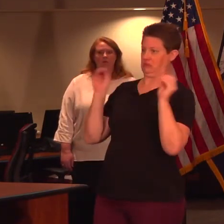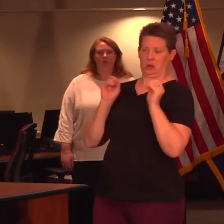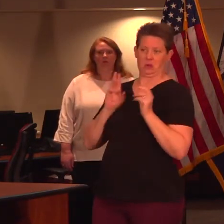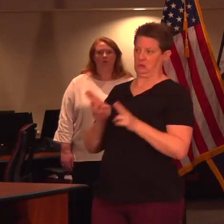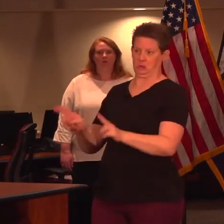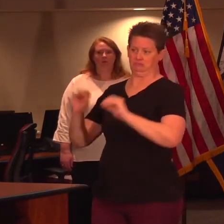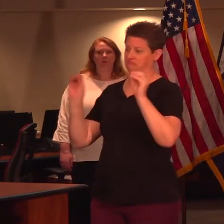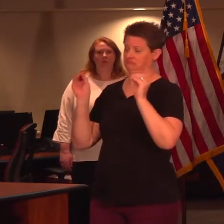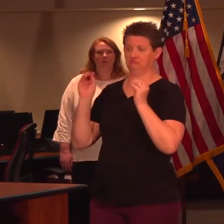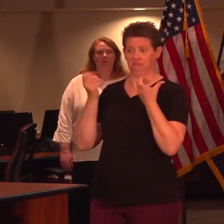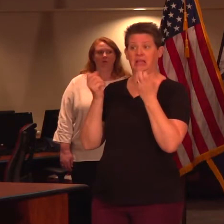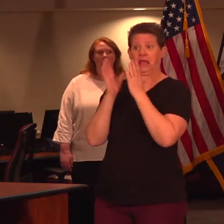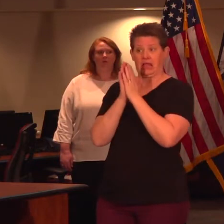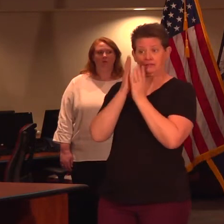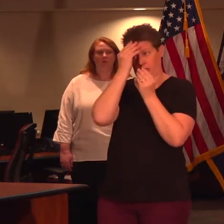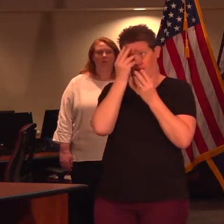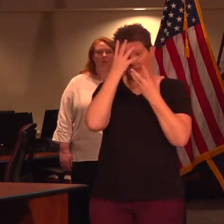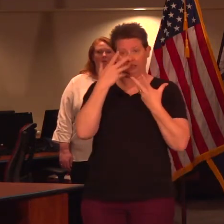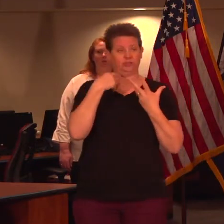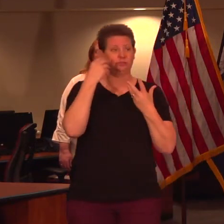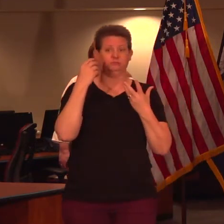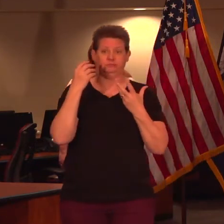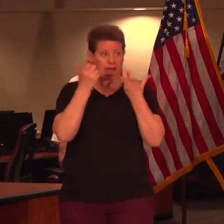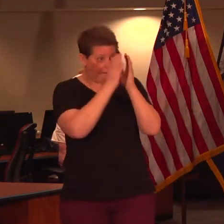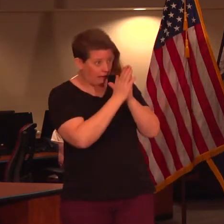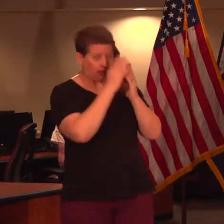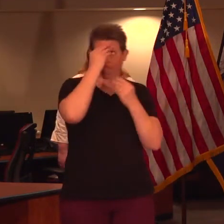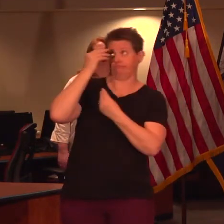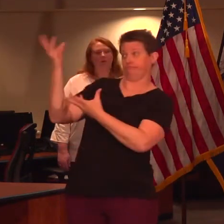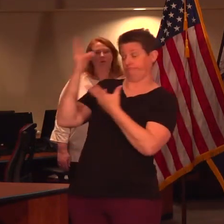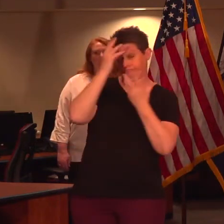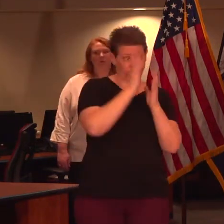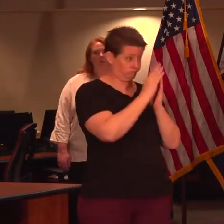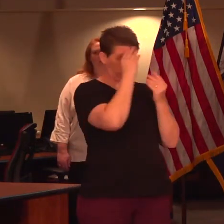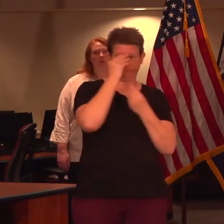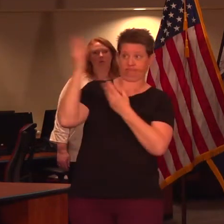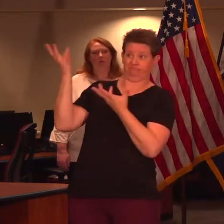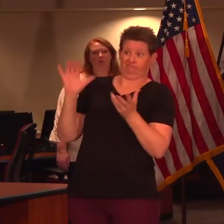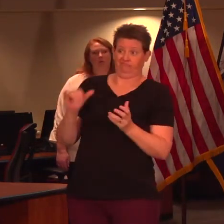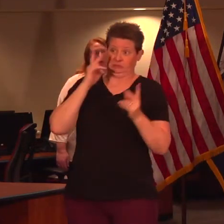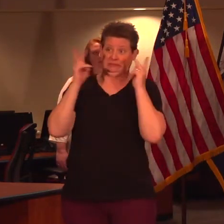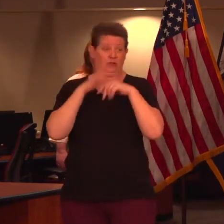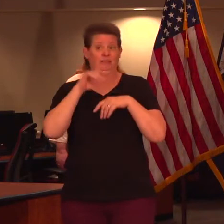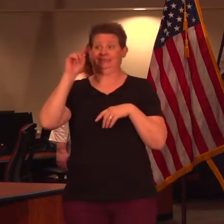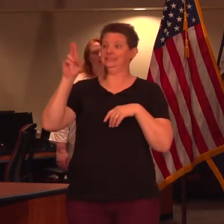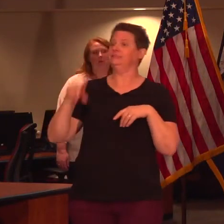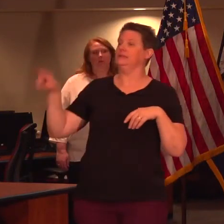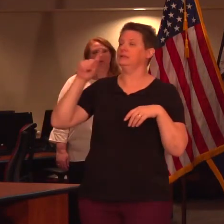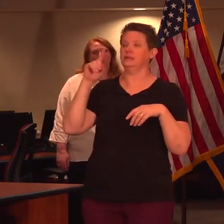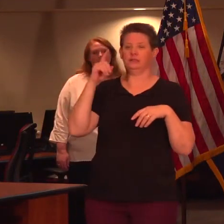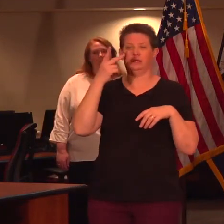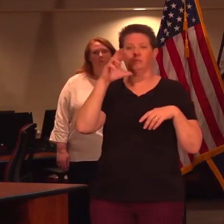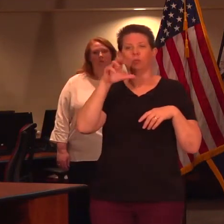any pressure. He's asking for information. That's what we do on these calls that we have. The people that you see on television at the press conferences are